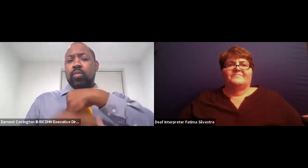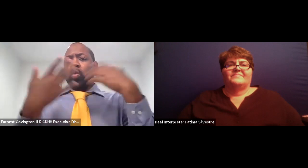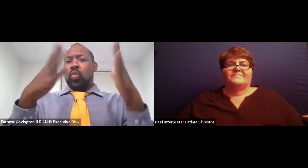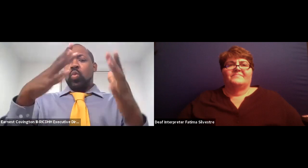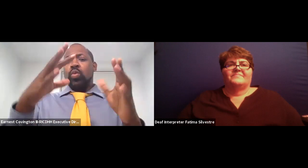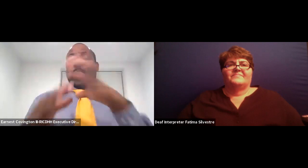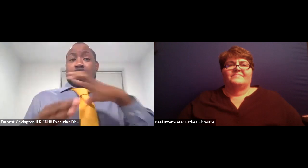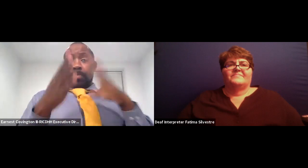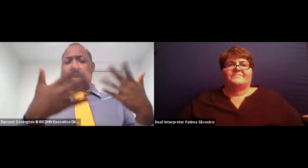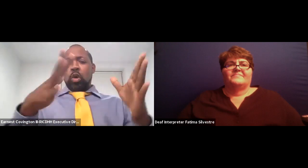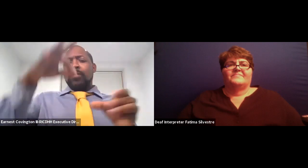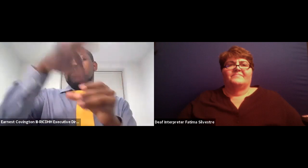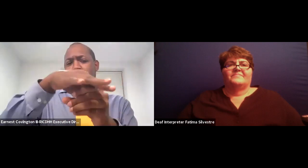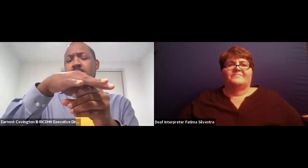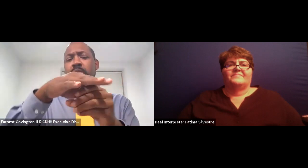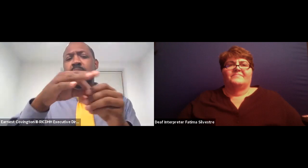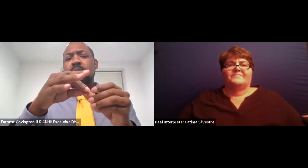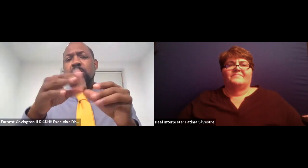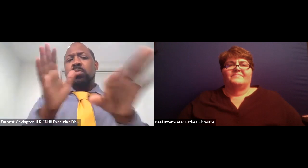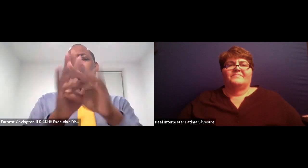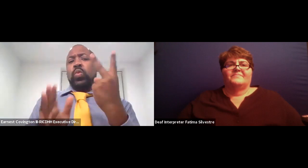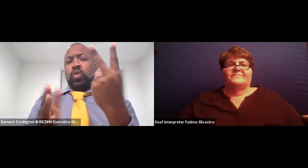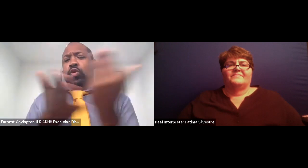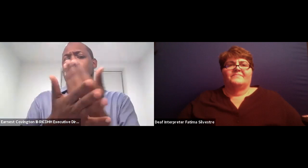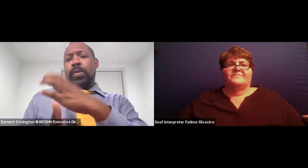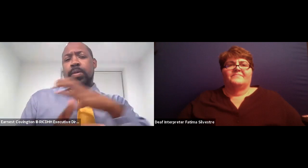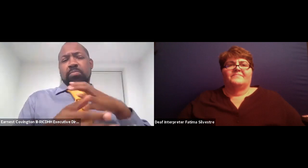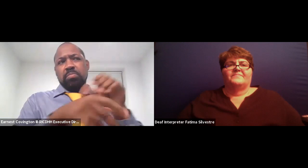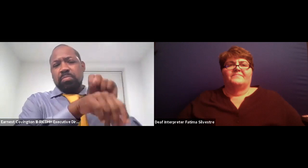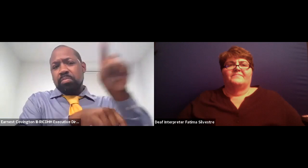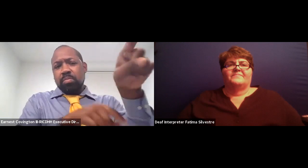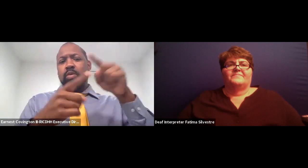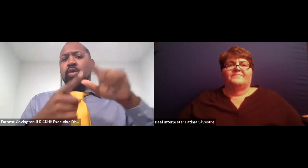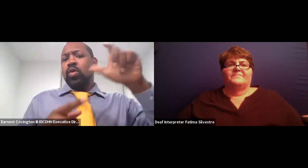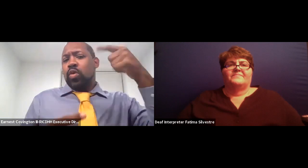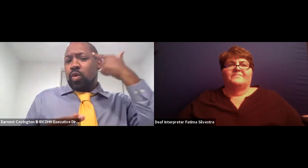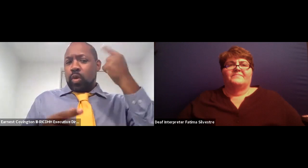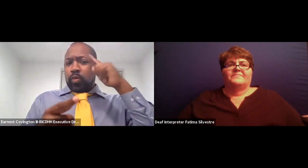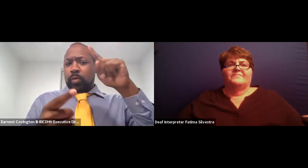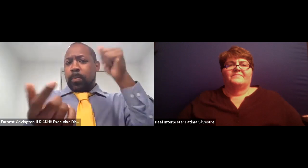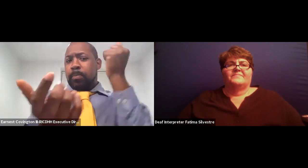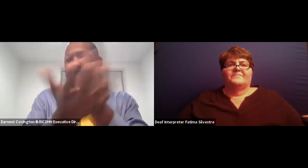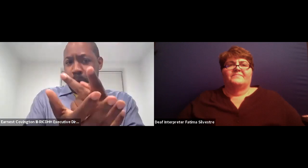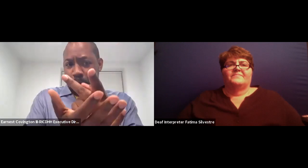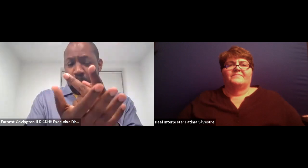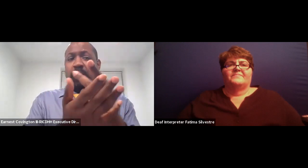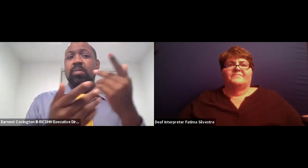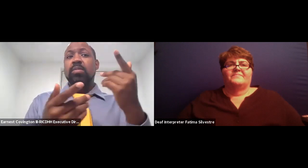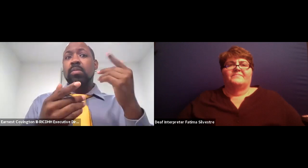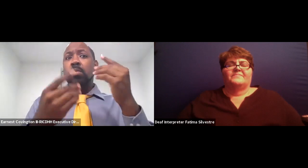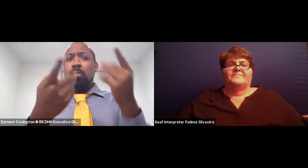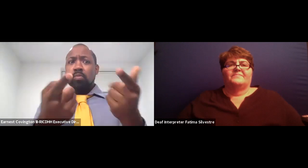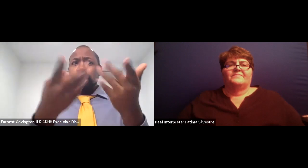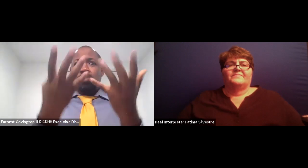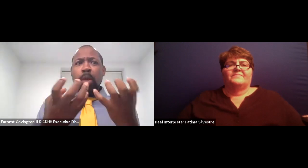We have 2 new commissioners that we are looking for. We've chosen them. We've simply sent off their